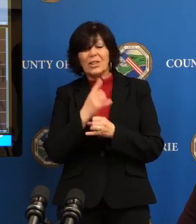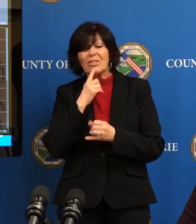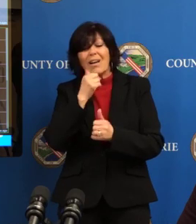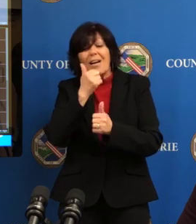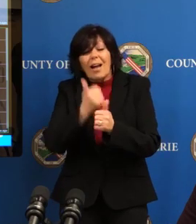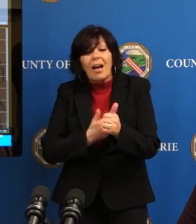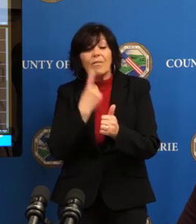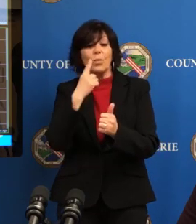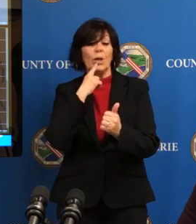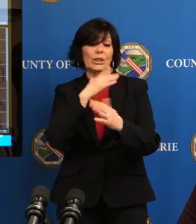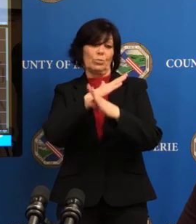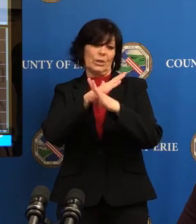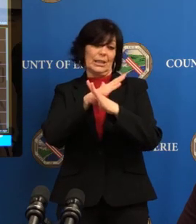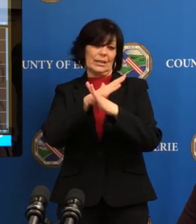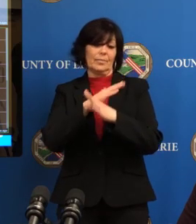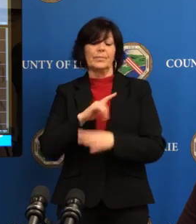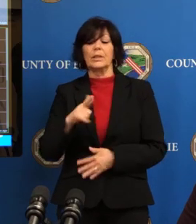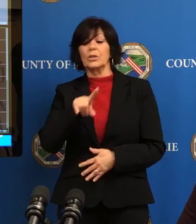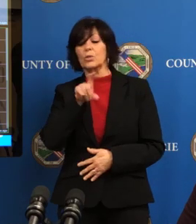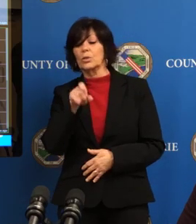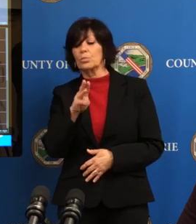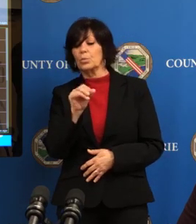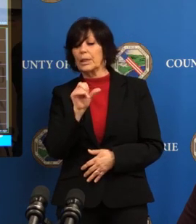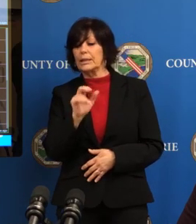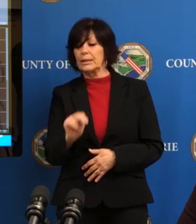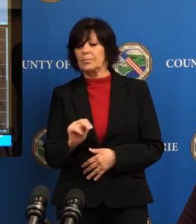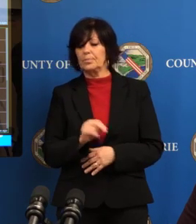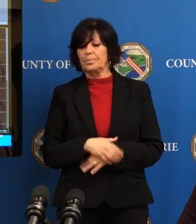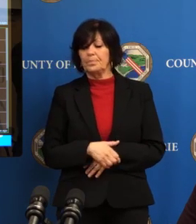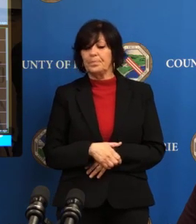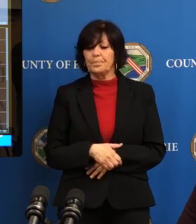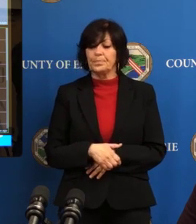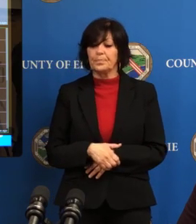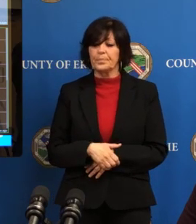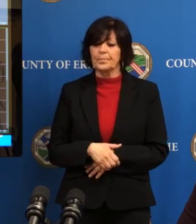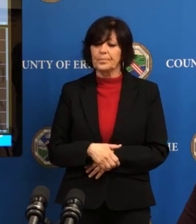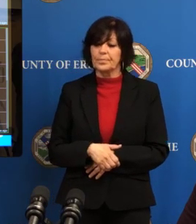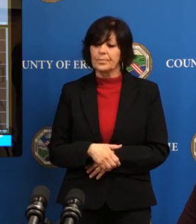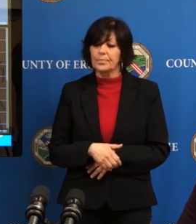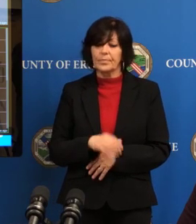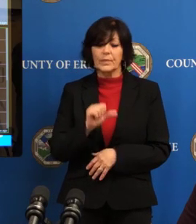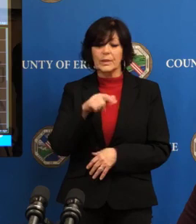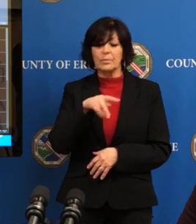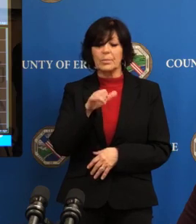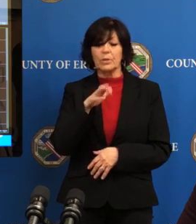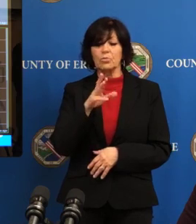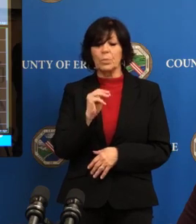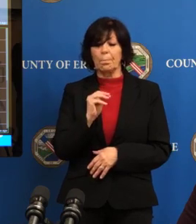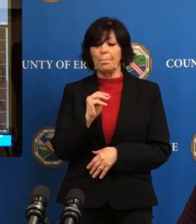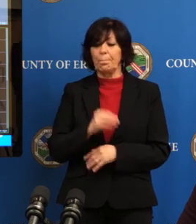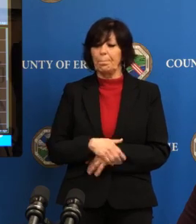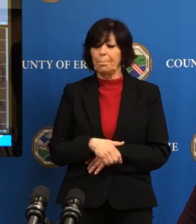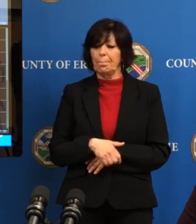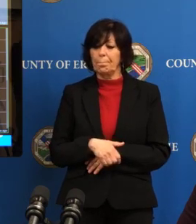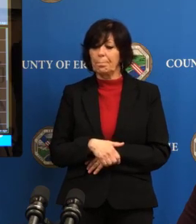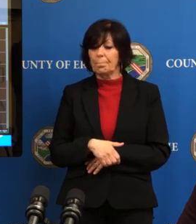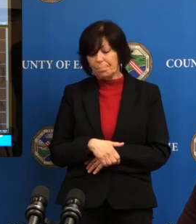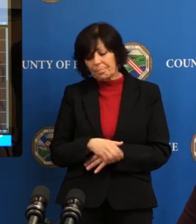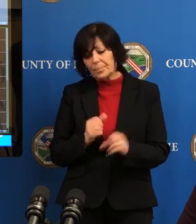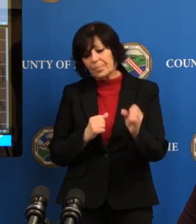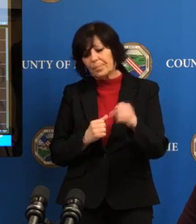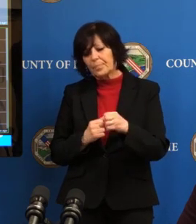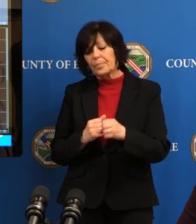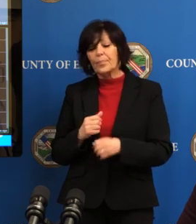this. Next question to Brandon Lewis, correct, of Spectrum. Brandon, do you have?